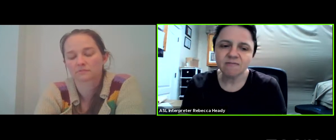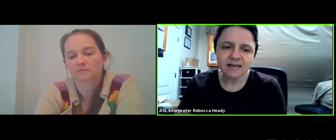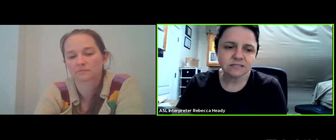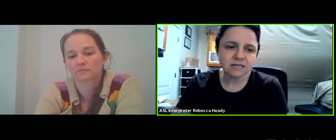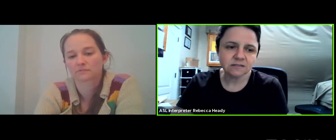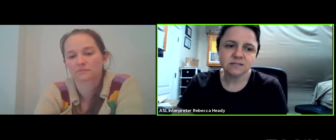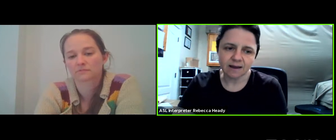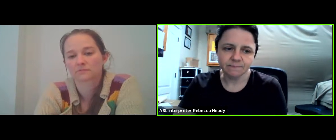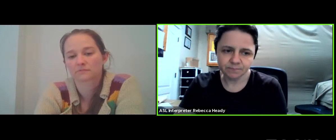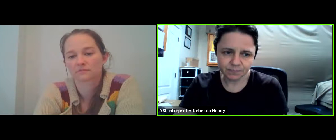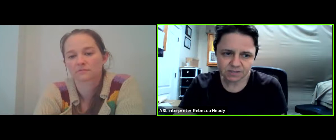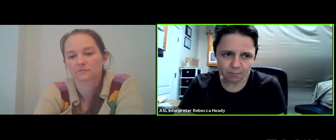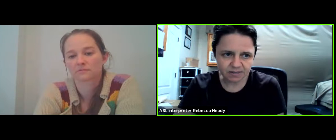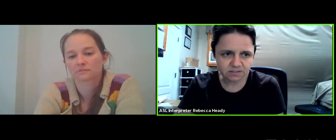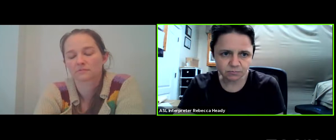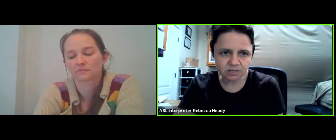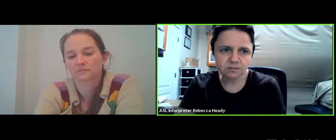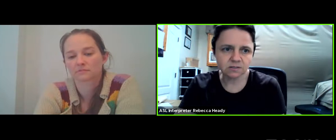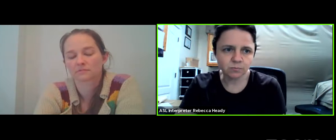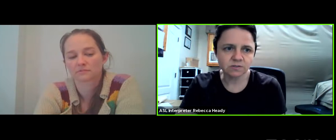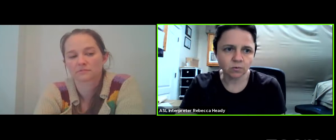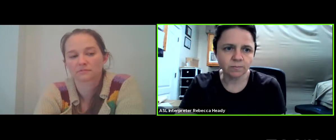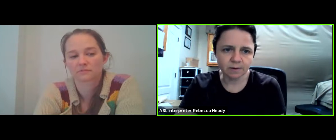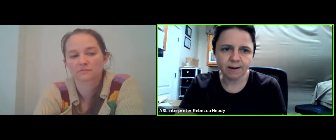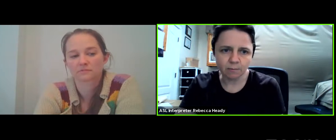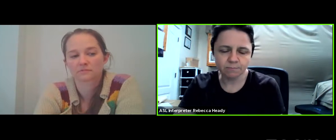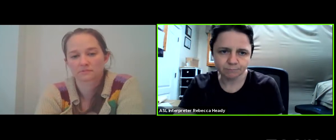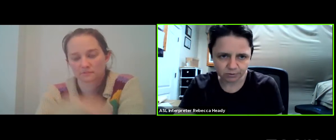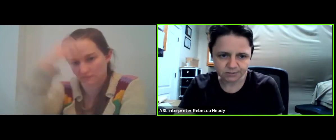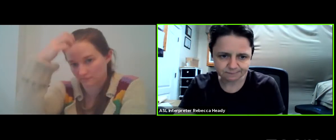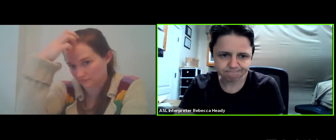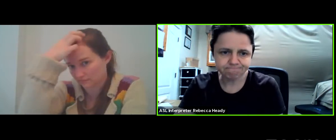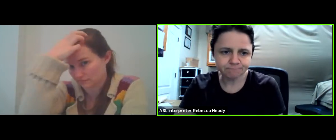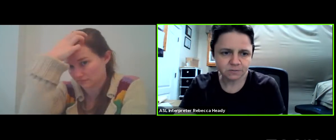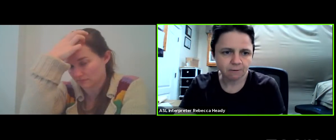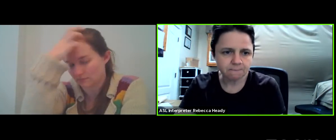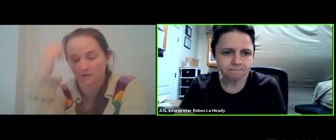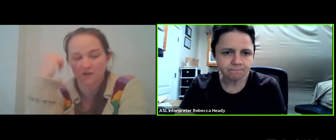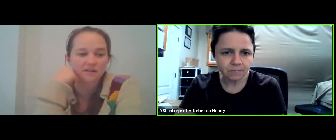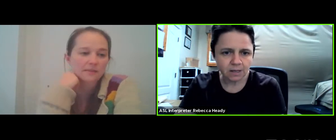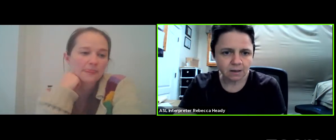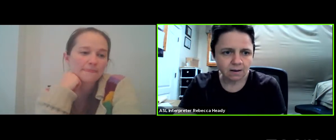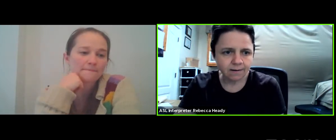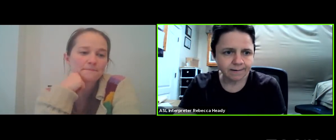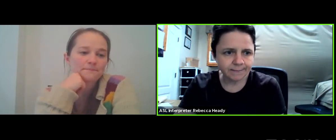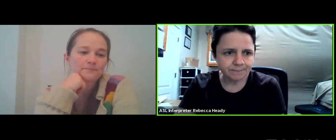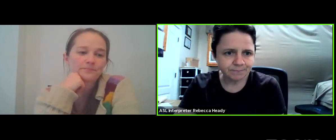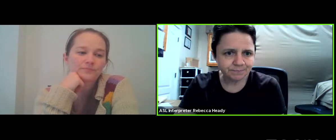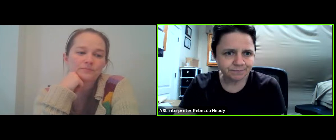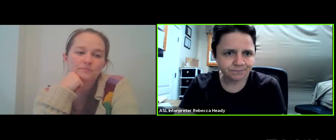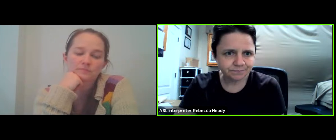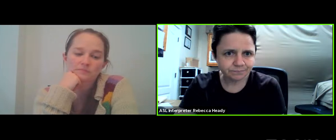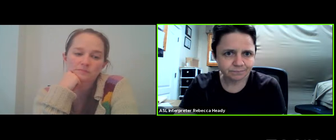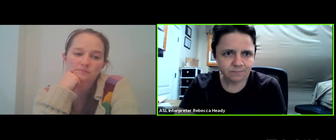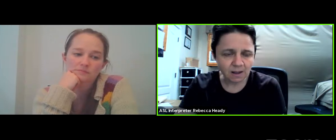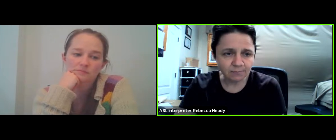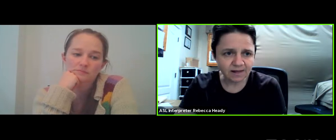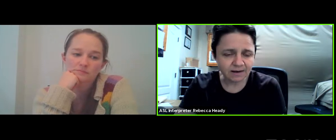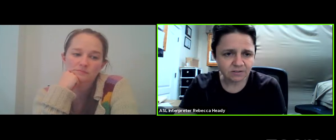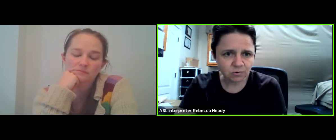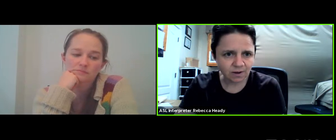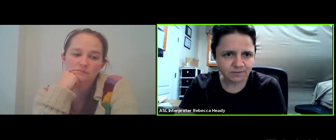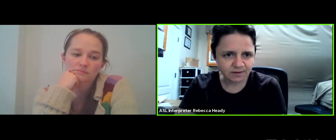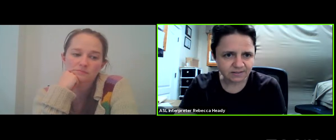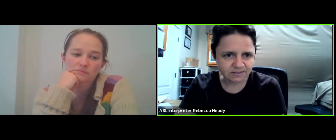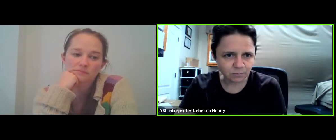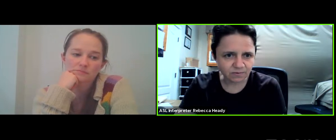so in that sense, yeah, topic, subject, this bird is going to be about birds. So, I'm